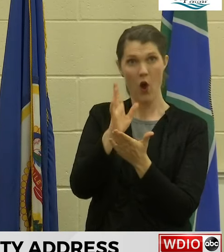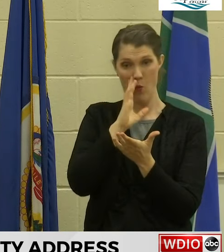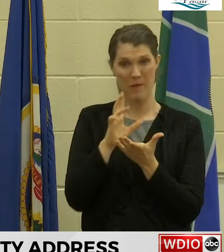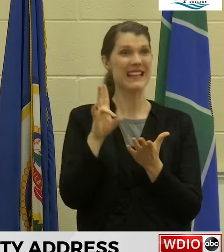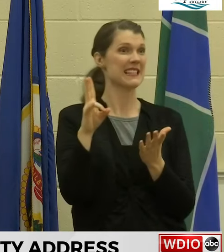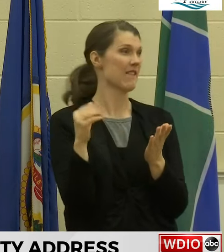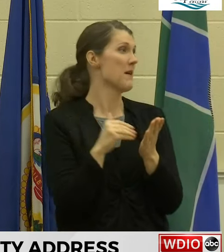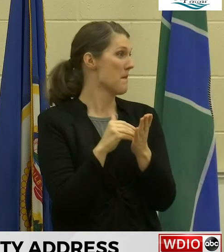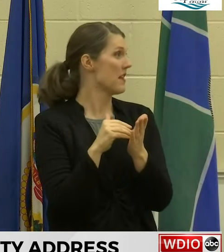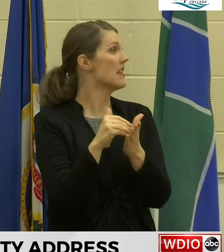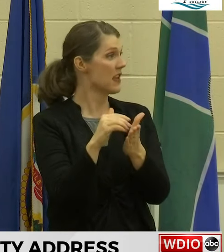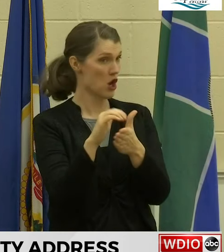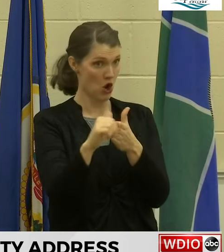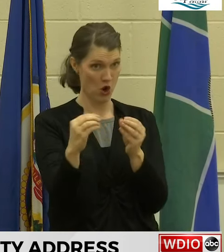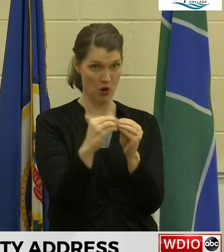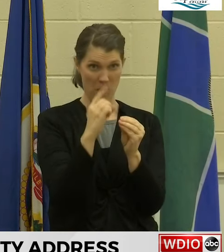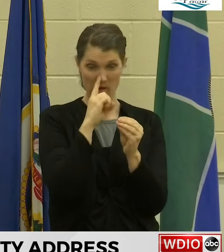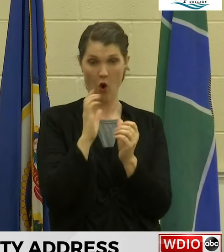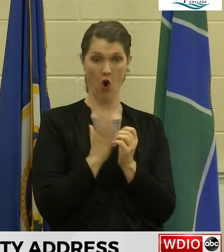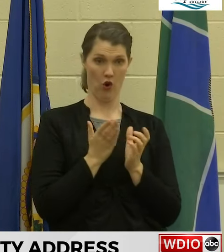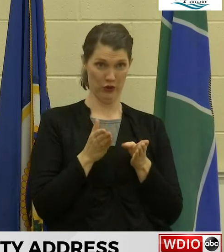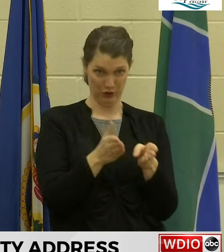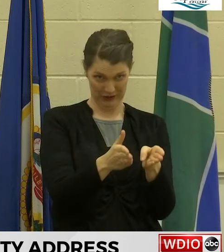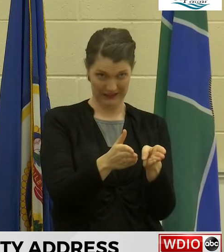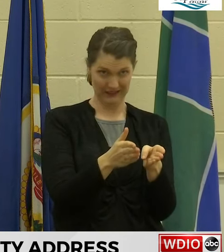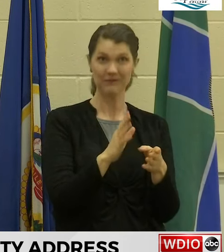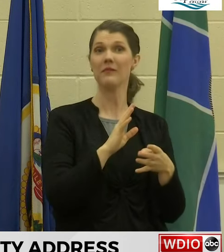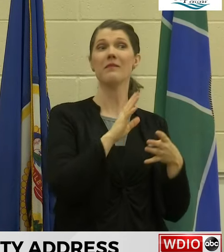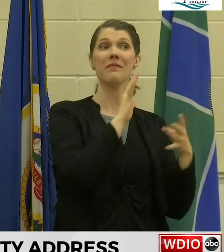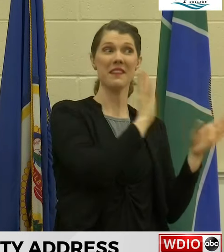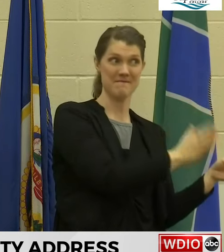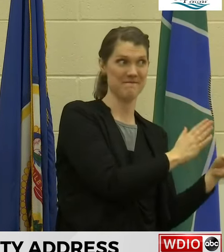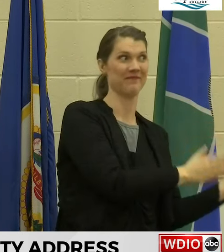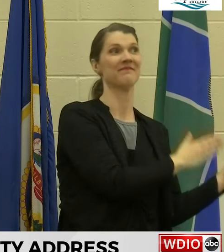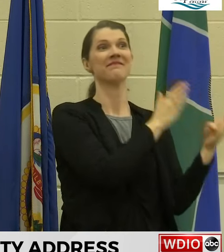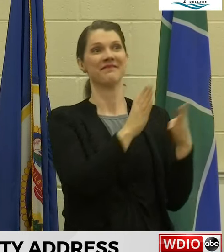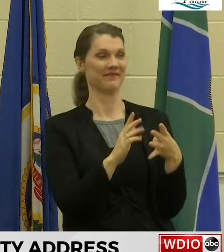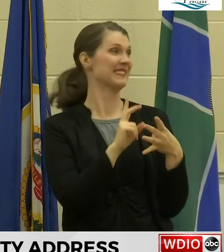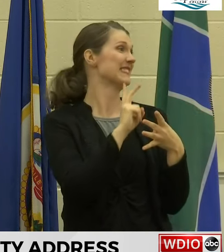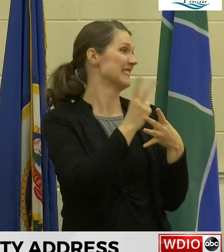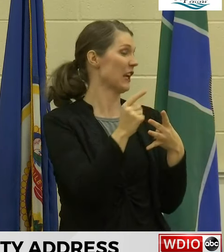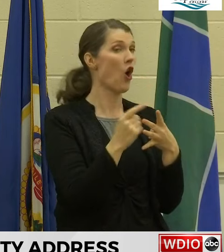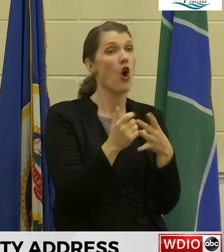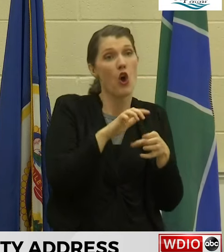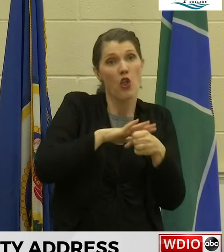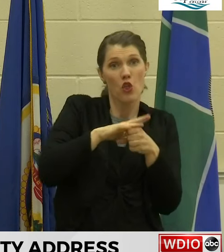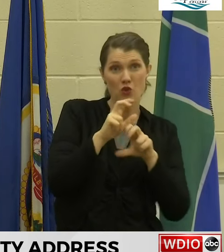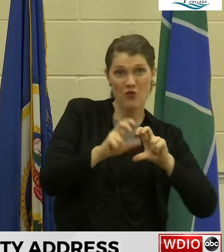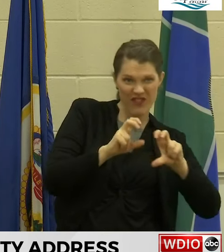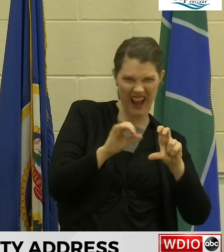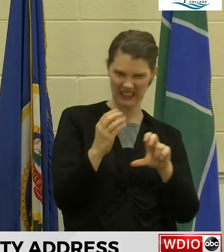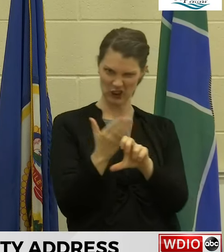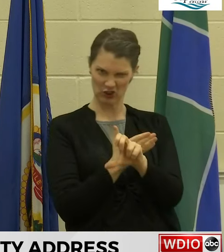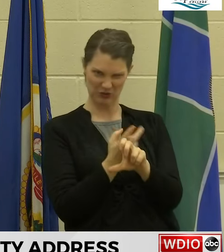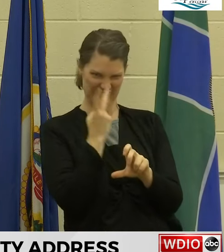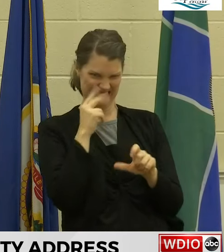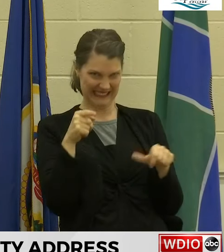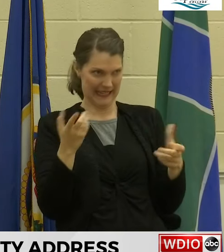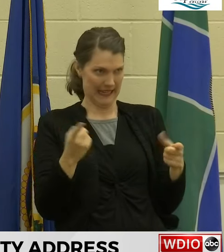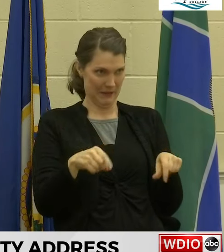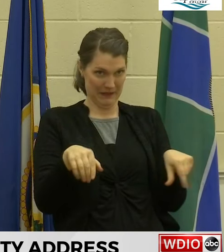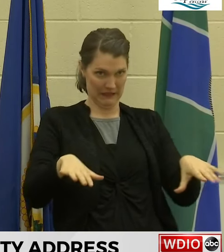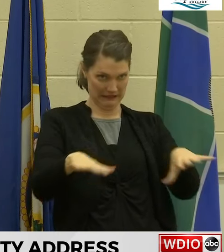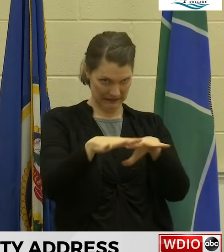year for our streets. My second highlight is all of the local investment and construction we're seeing in